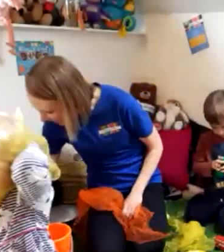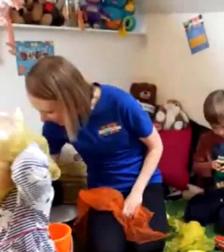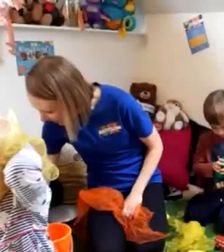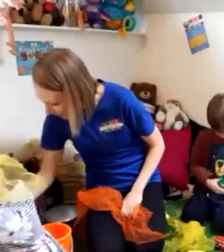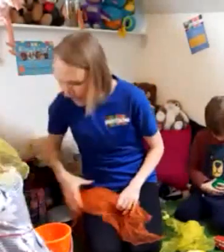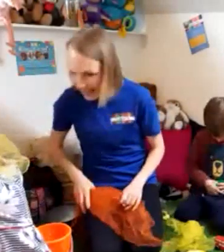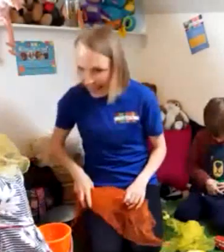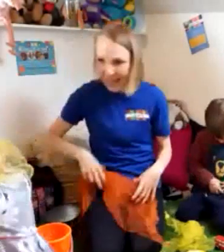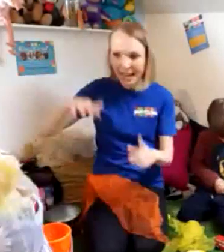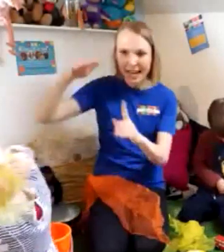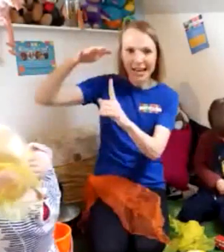Ready?